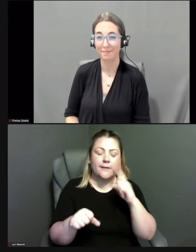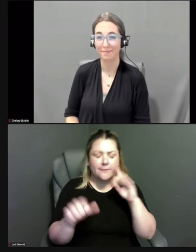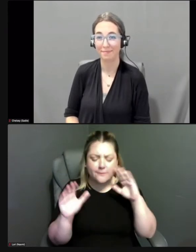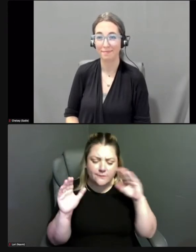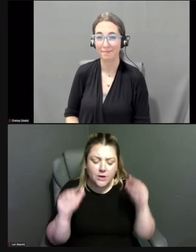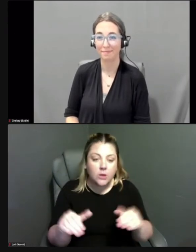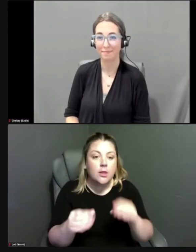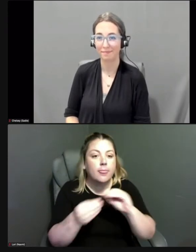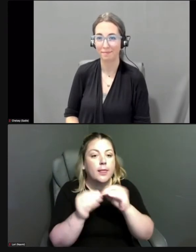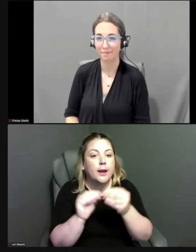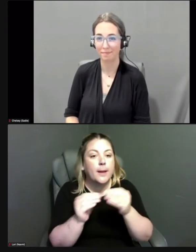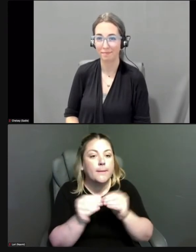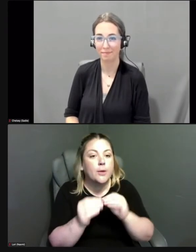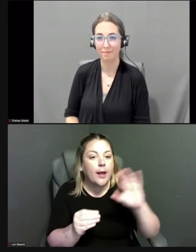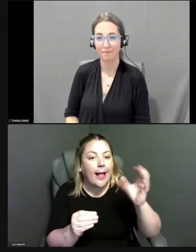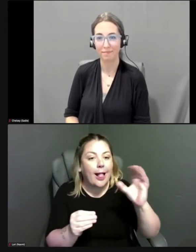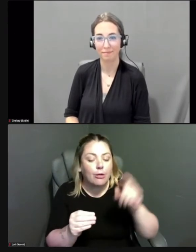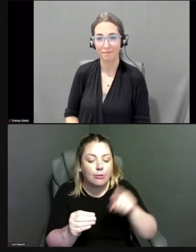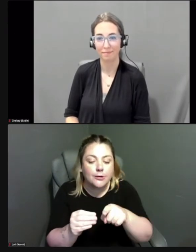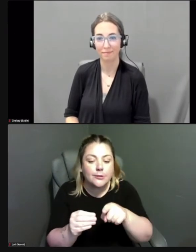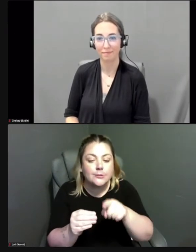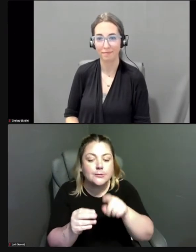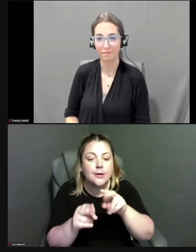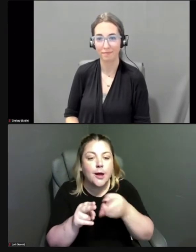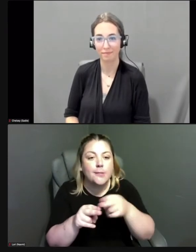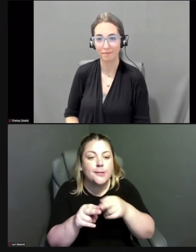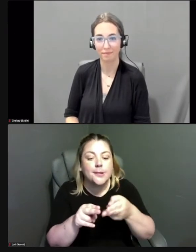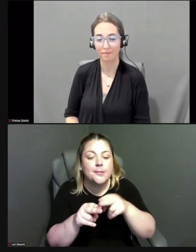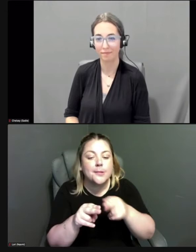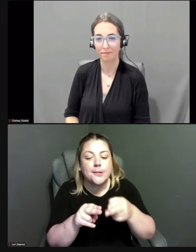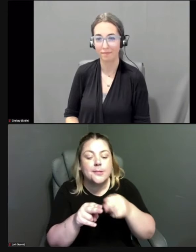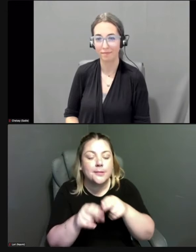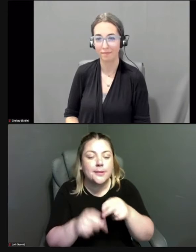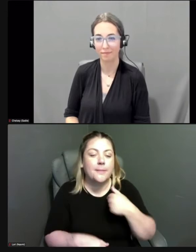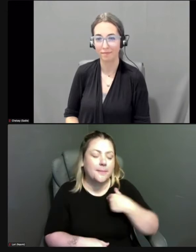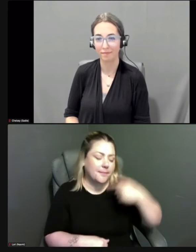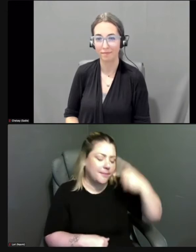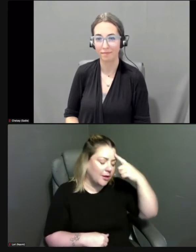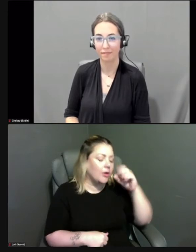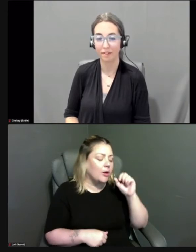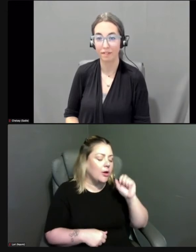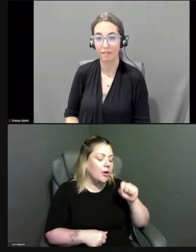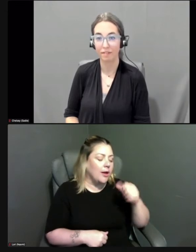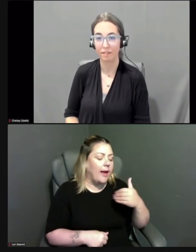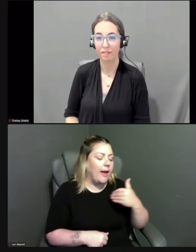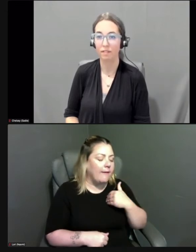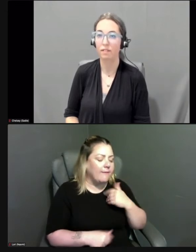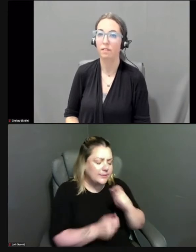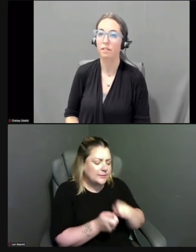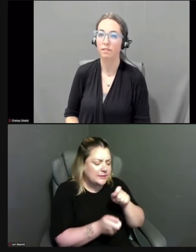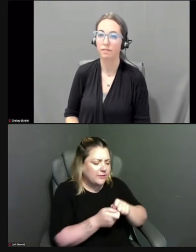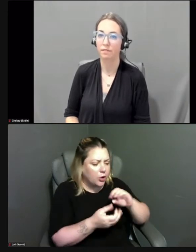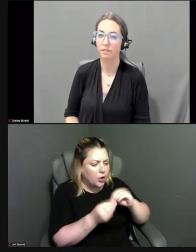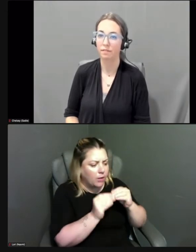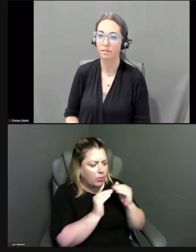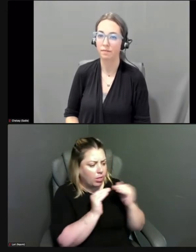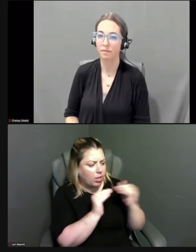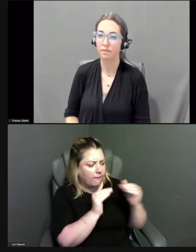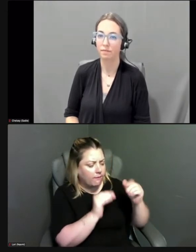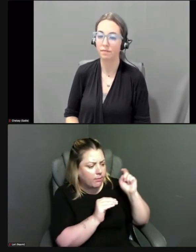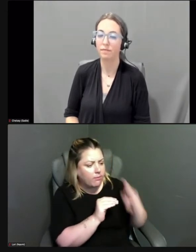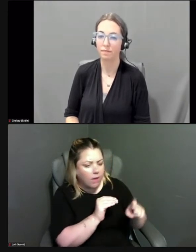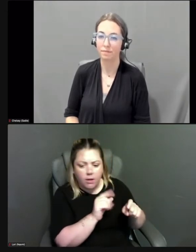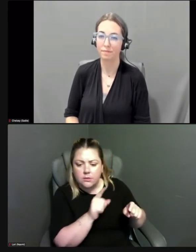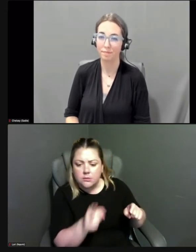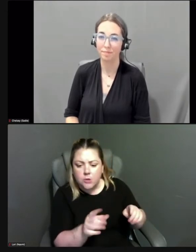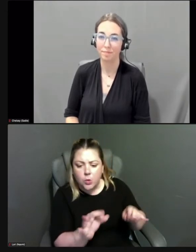the calorie count. And, like, I definitely had it in my head that I had, like, certain levels that I had to hit for it to be worth it. If that